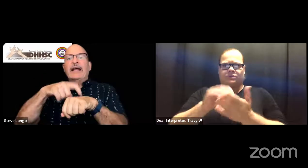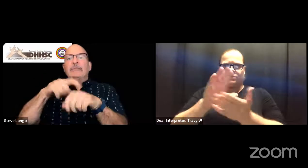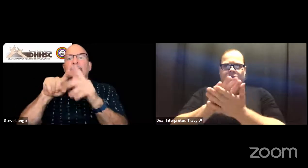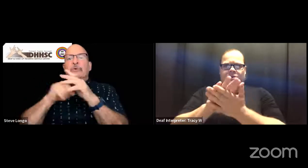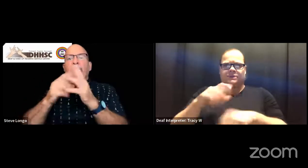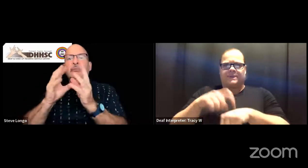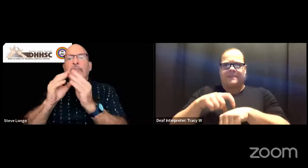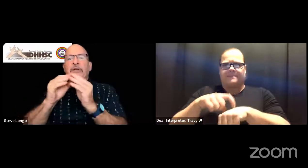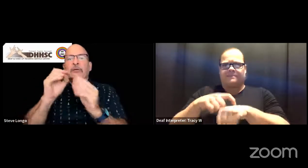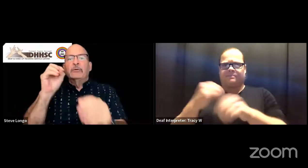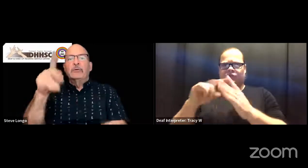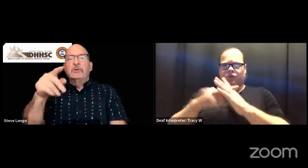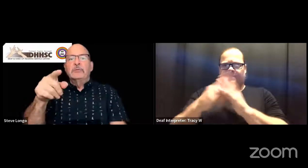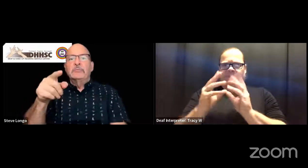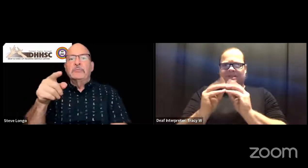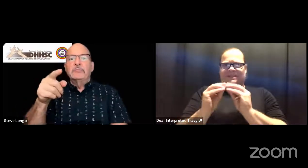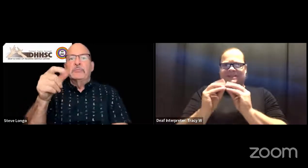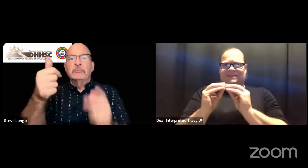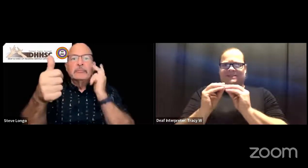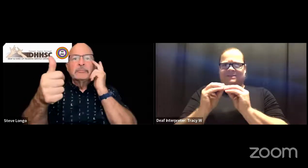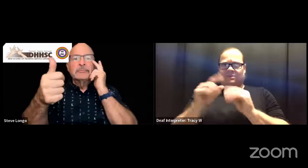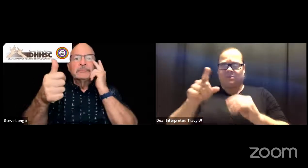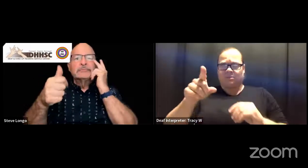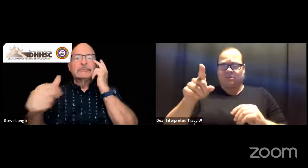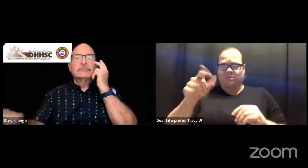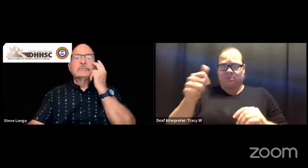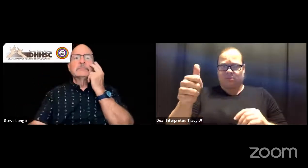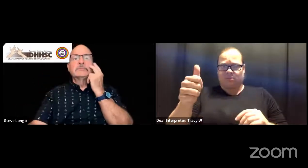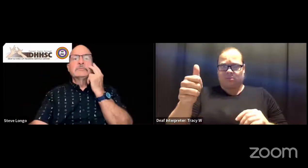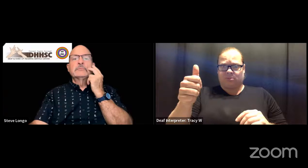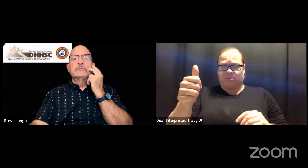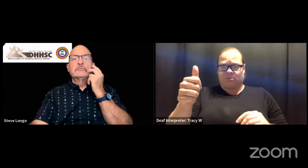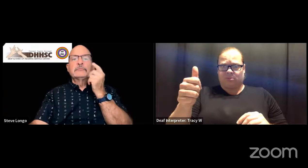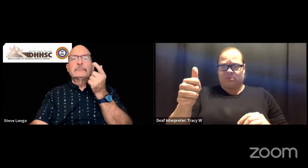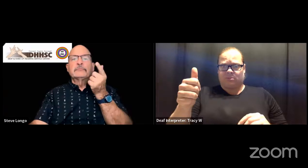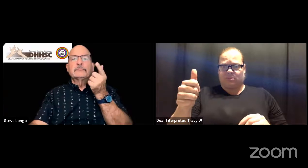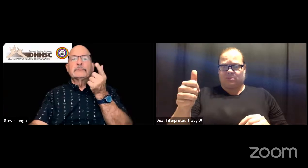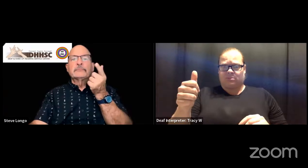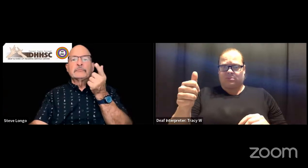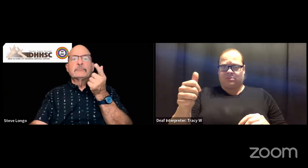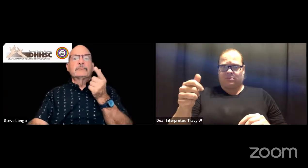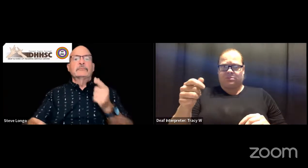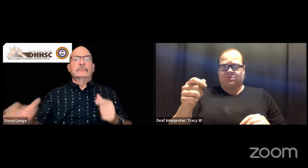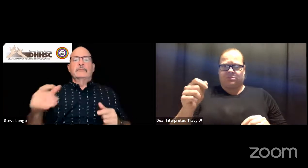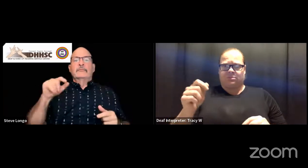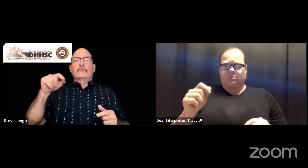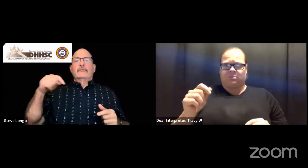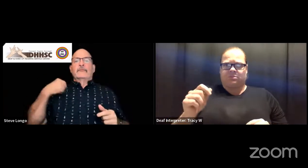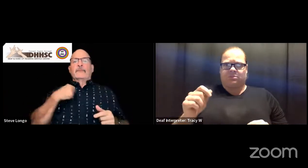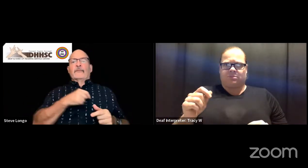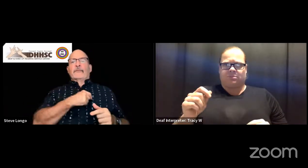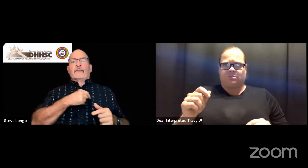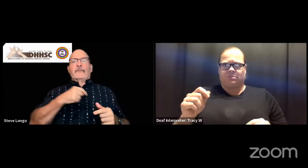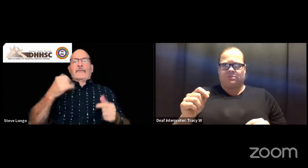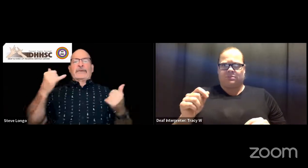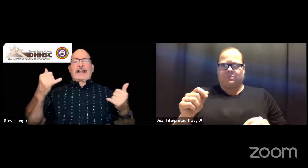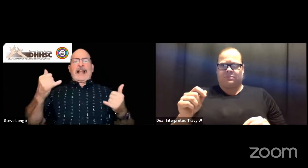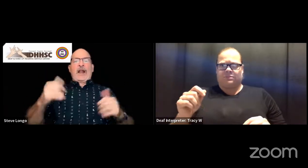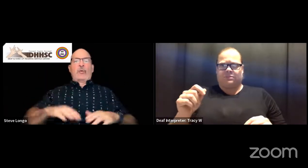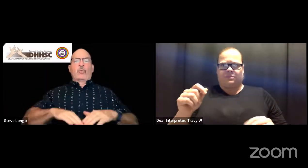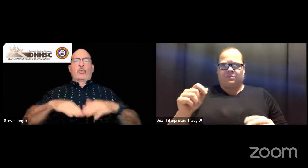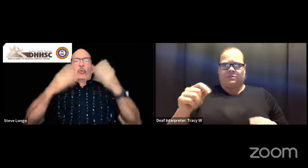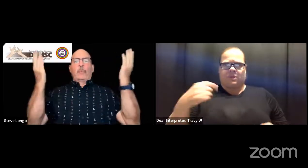Just checking in with Nicole. Did you note the time for the start of the meeting? Okay. Noting now.